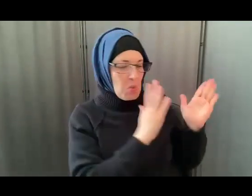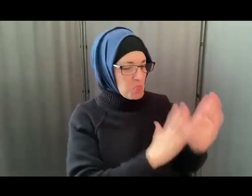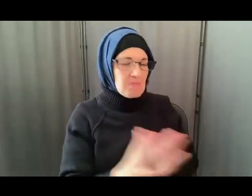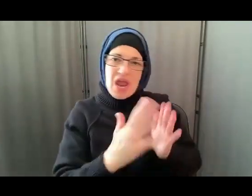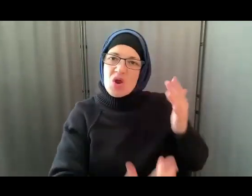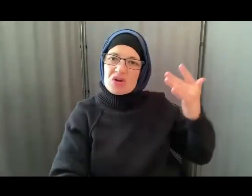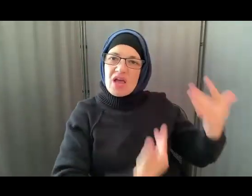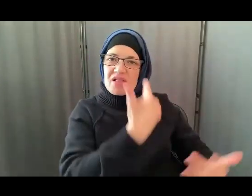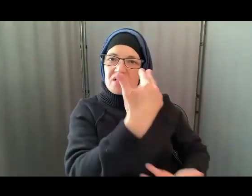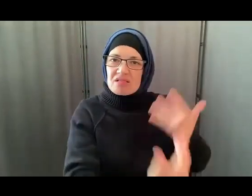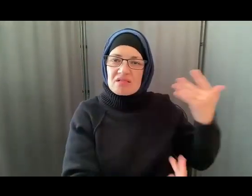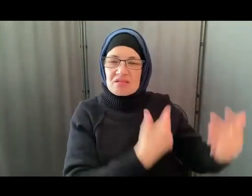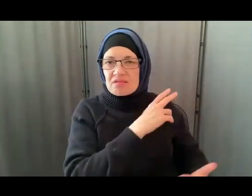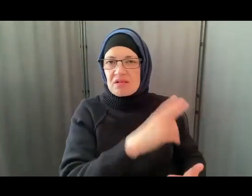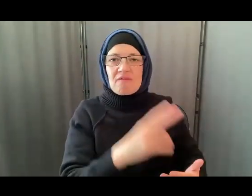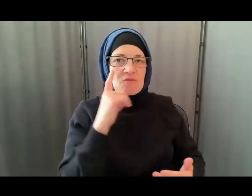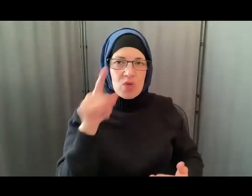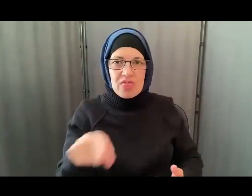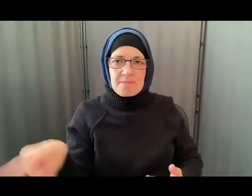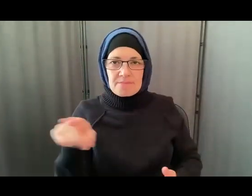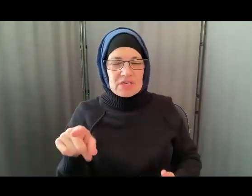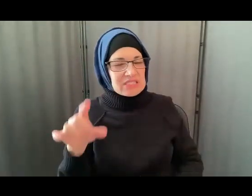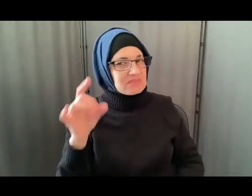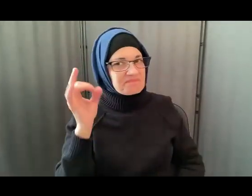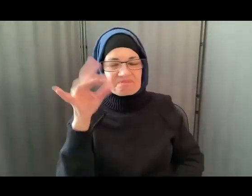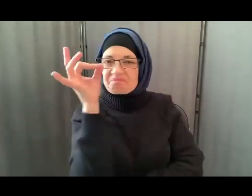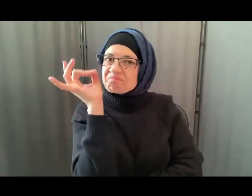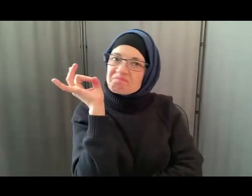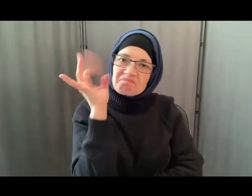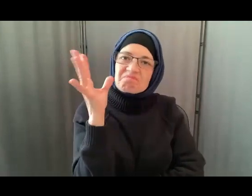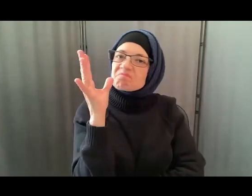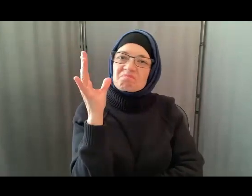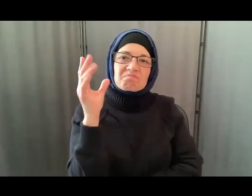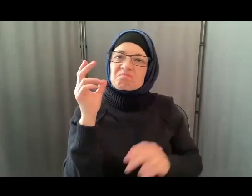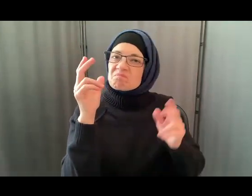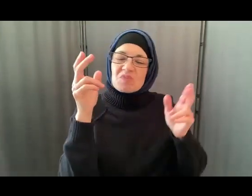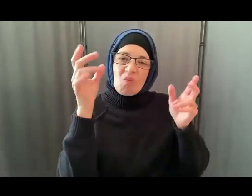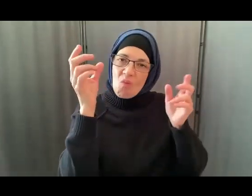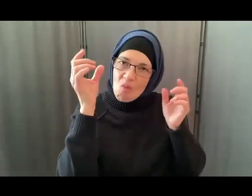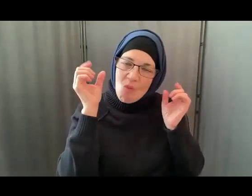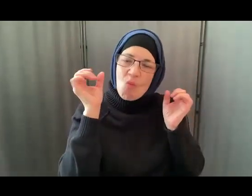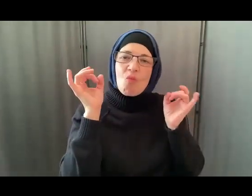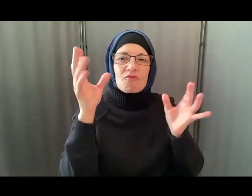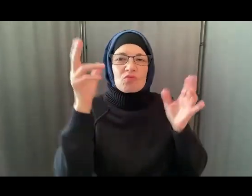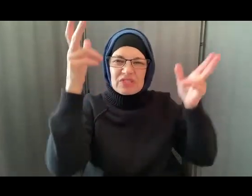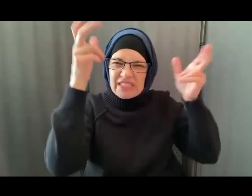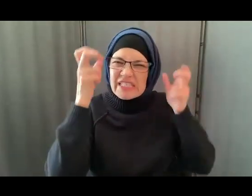an evil destination! What an evil abode!